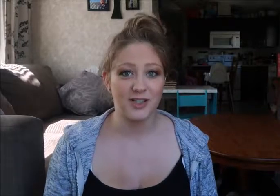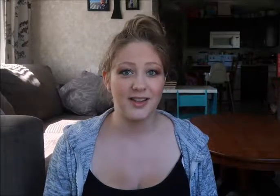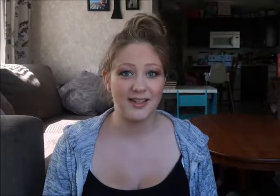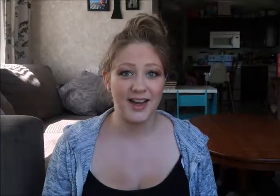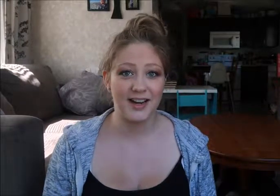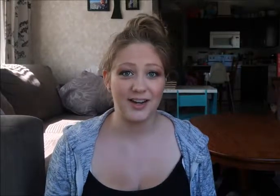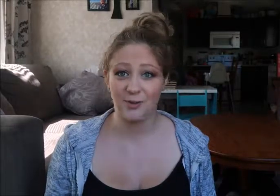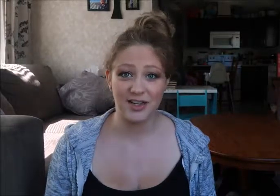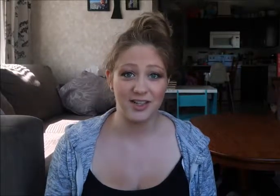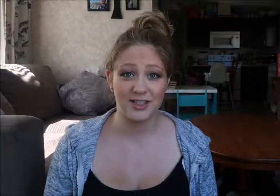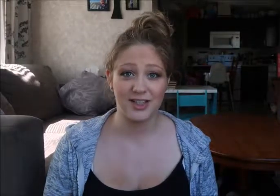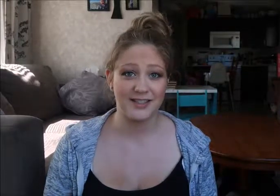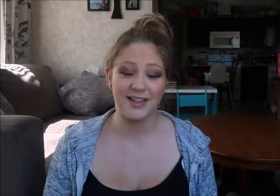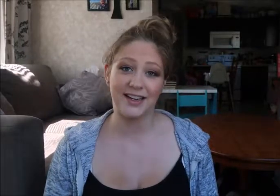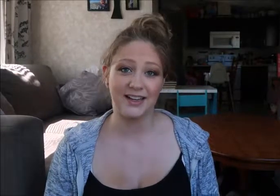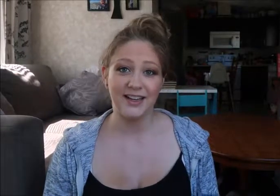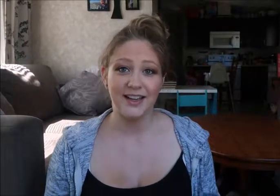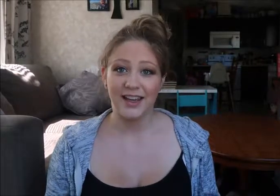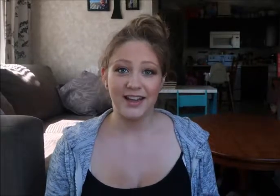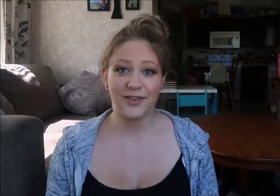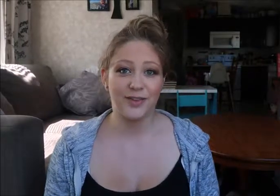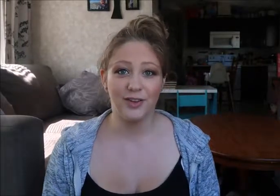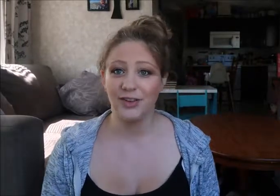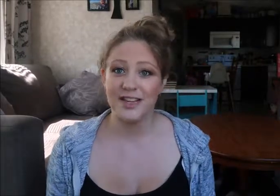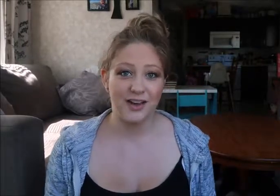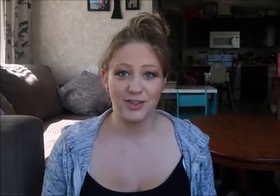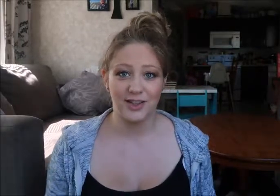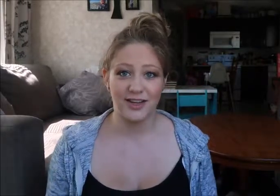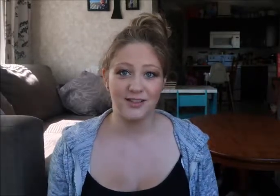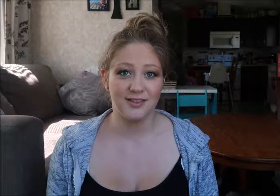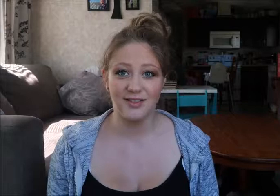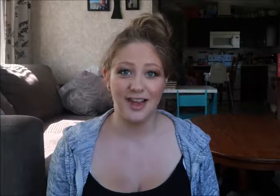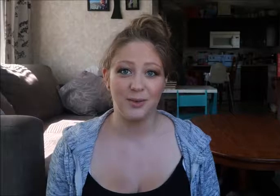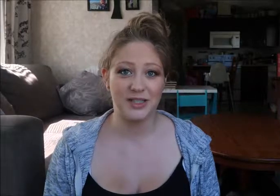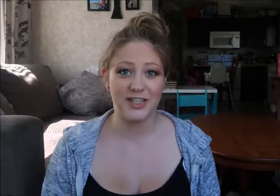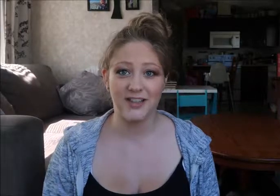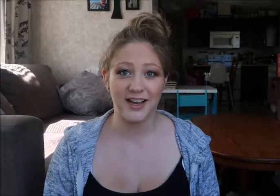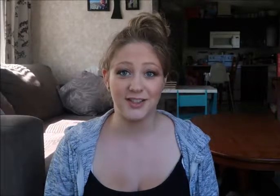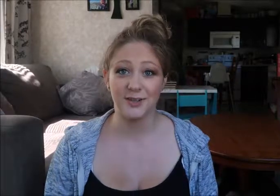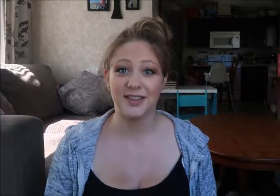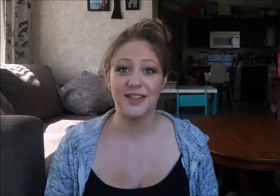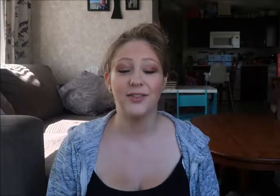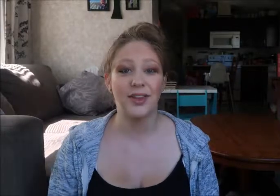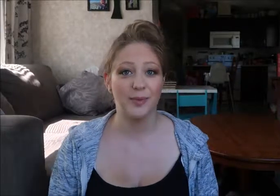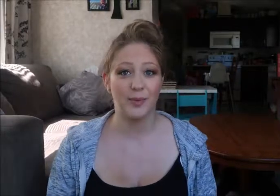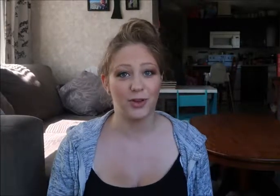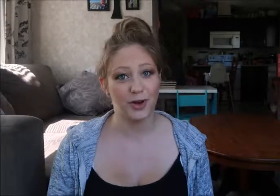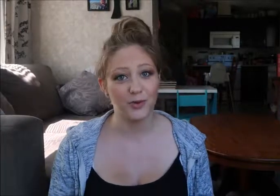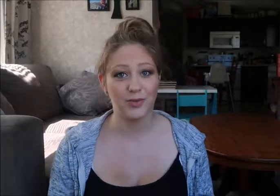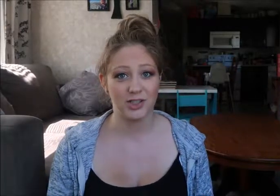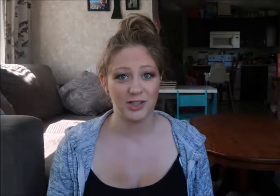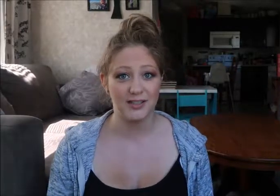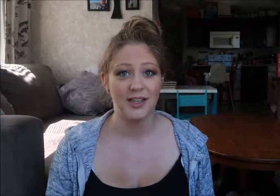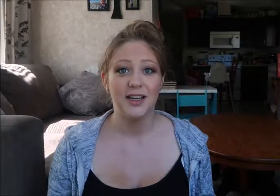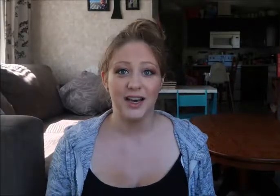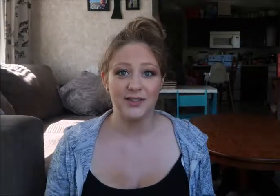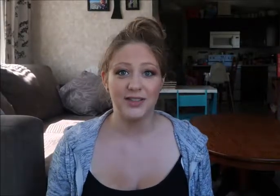of the sign. I know my daughter does, and any kid I've ever looked after and helped teach sign to has definitely come up with their own versions of a